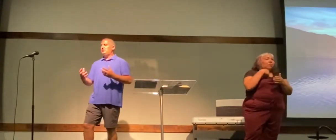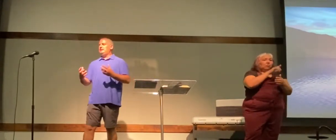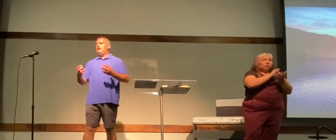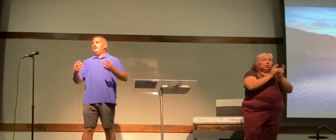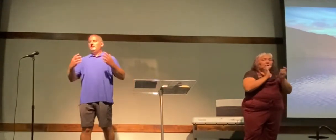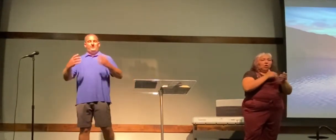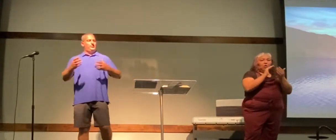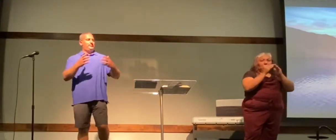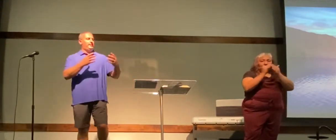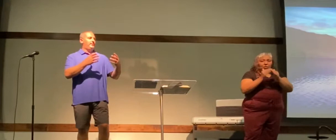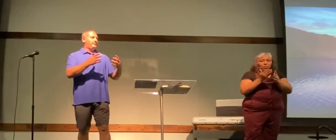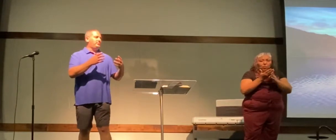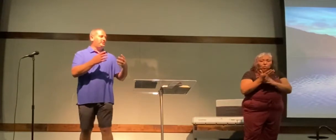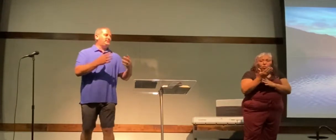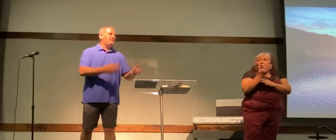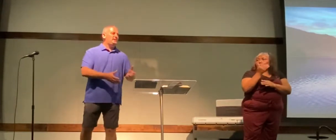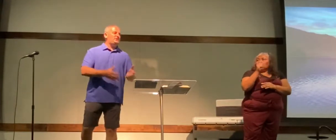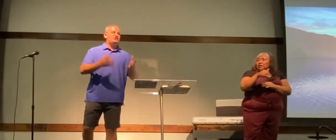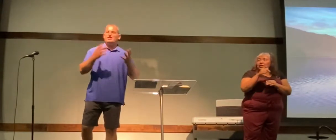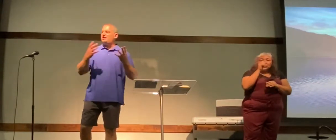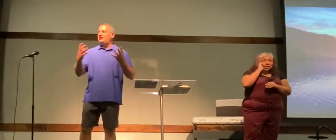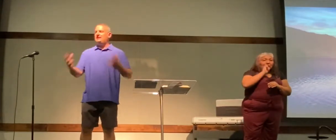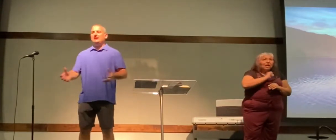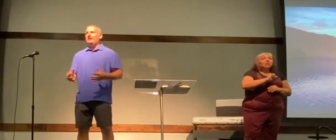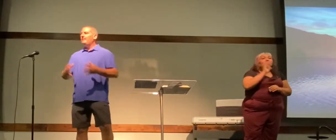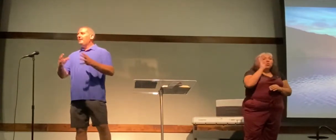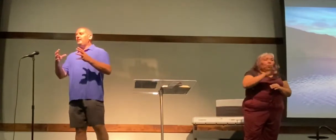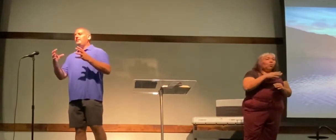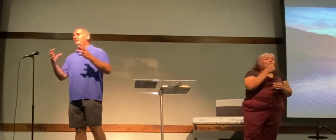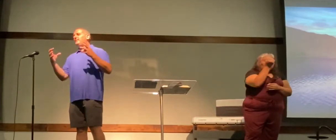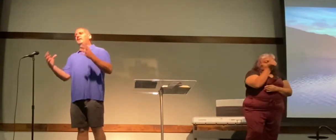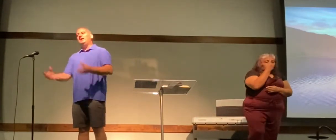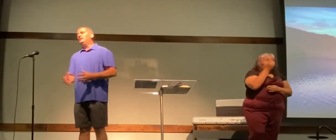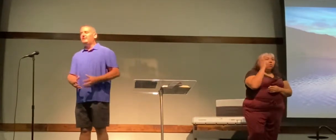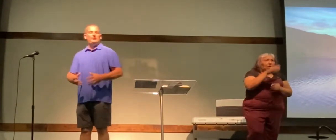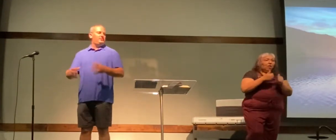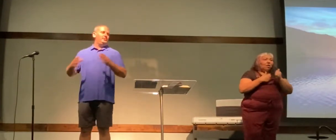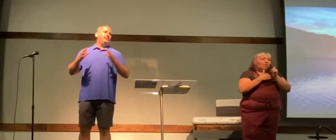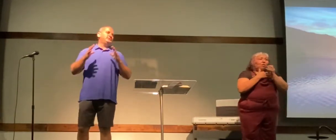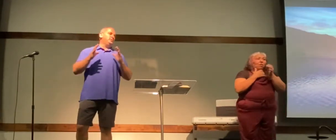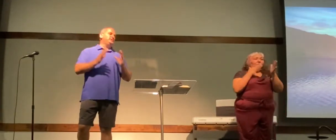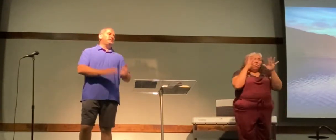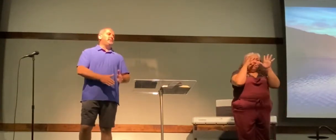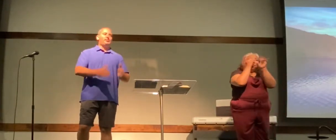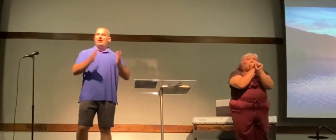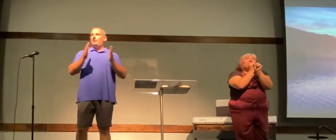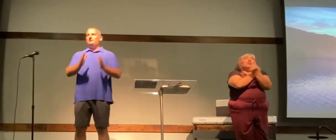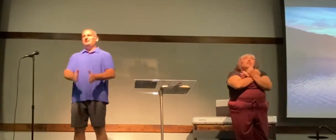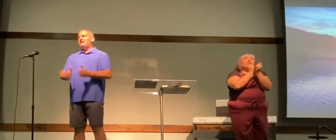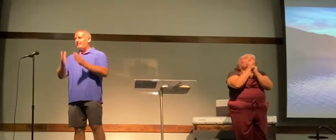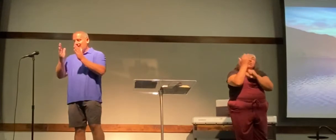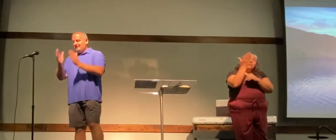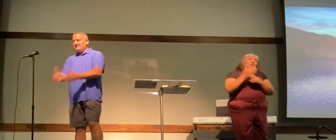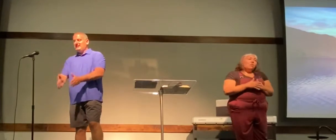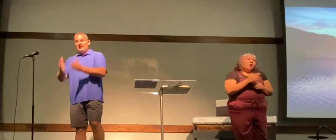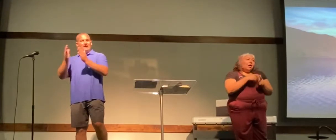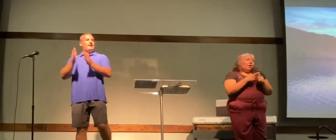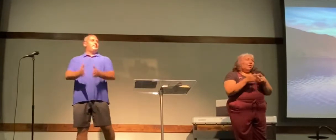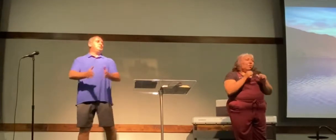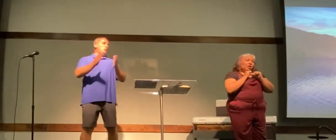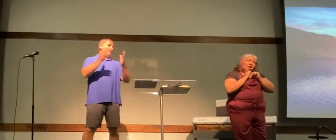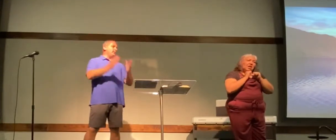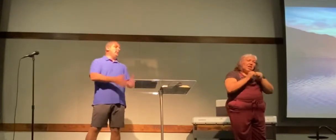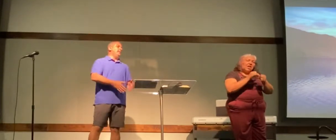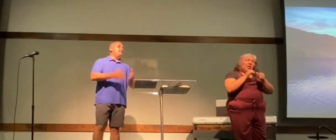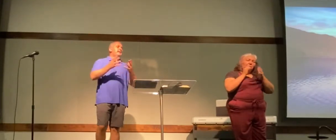our community through these teenagers. They're going to get it, and they're going to fall in love with you. And so we just kept praying, and we just kept steady and